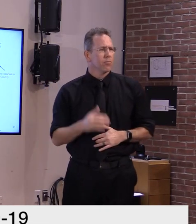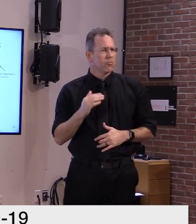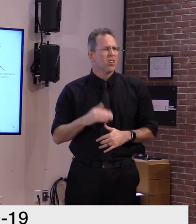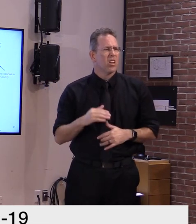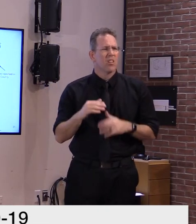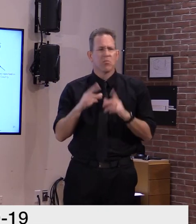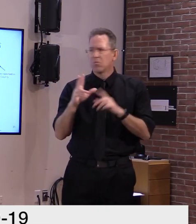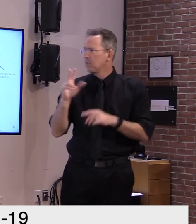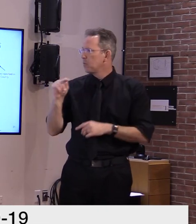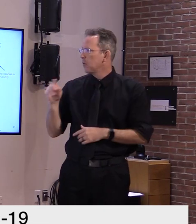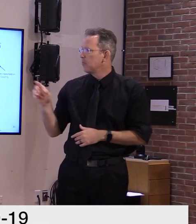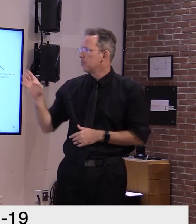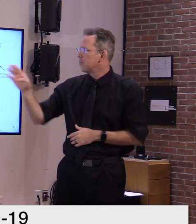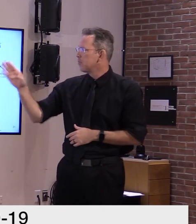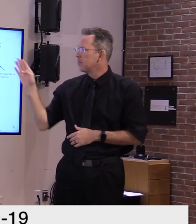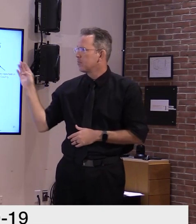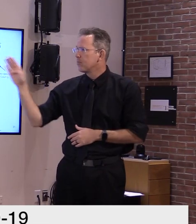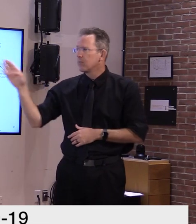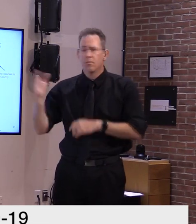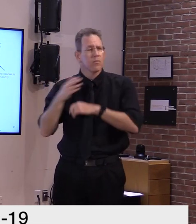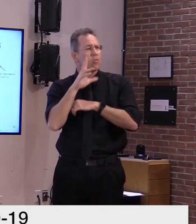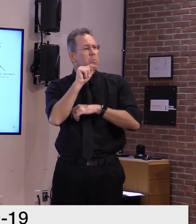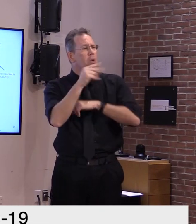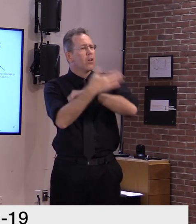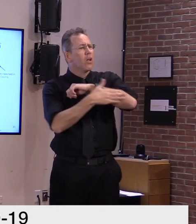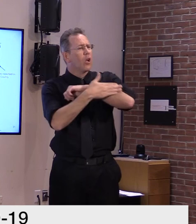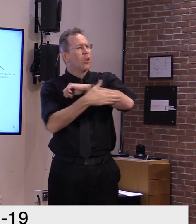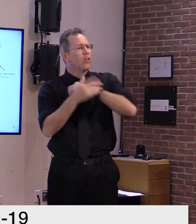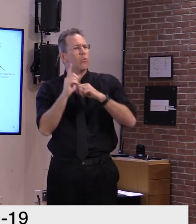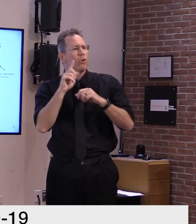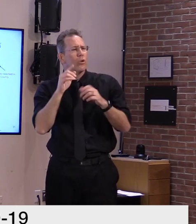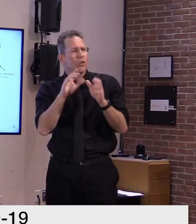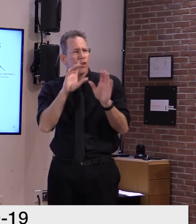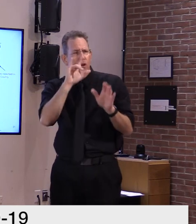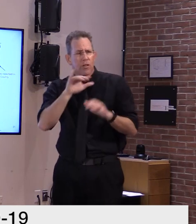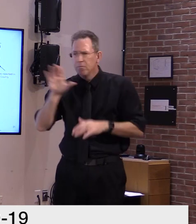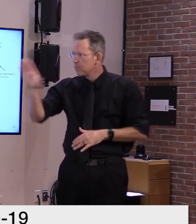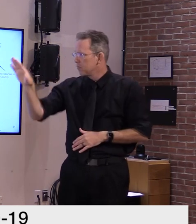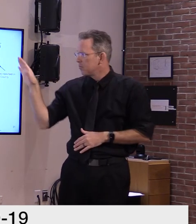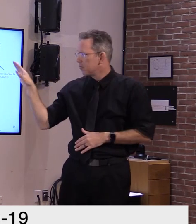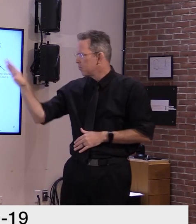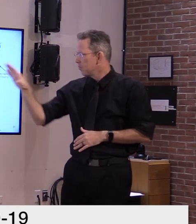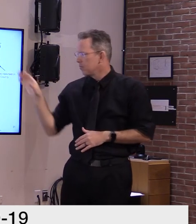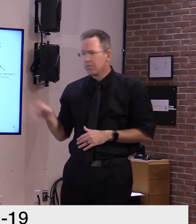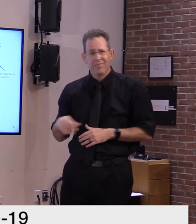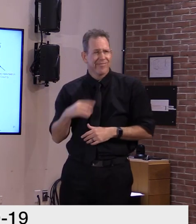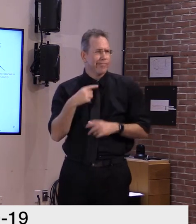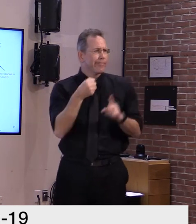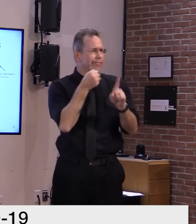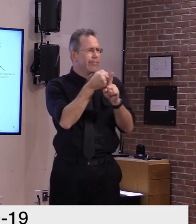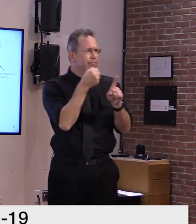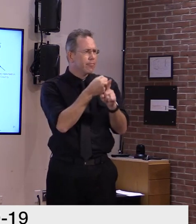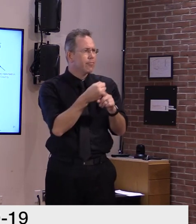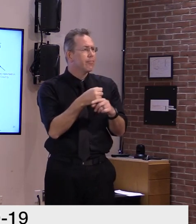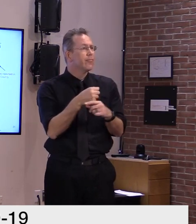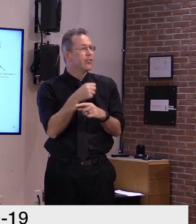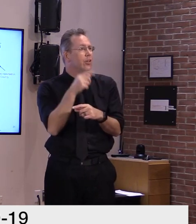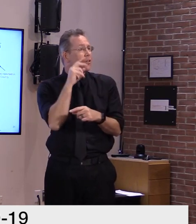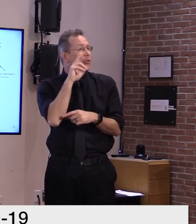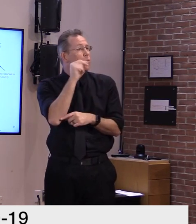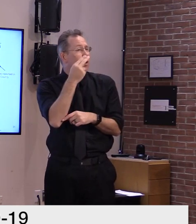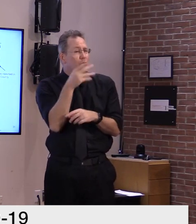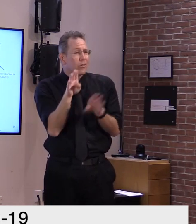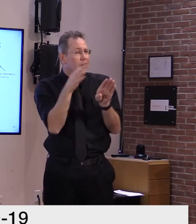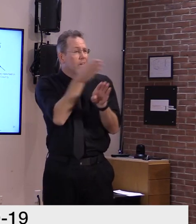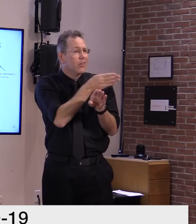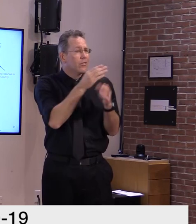out was that Coos County in northern New Hampshire has been seeing a dramatic increase in cases. In Vermont, we